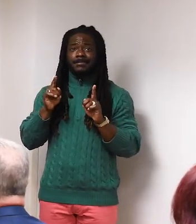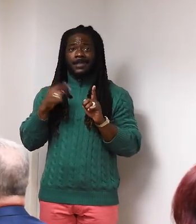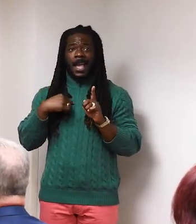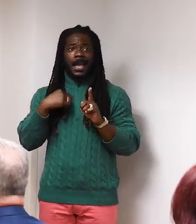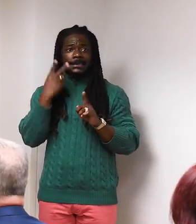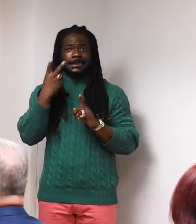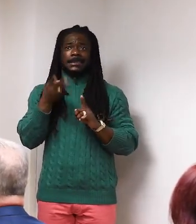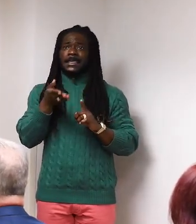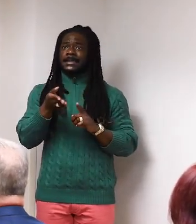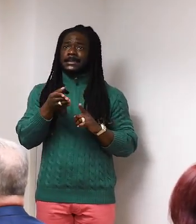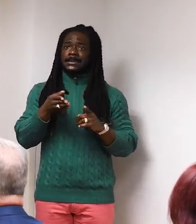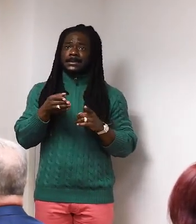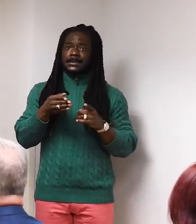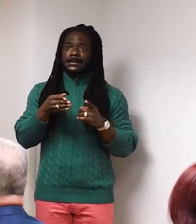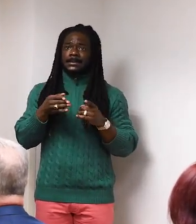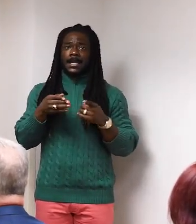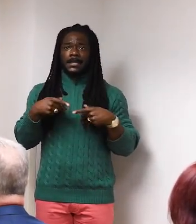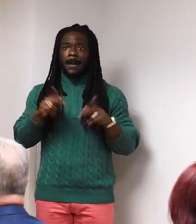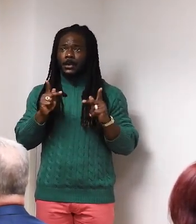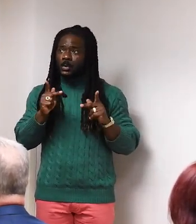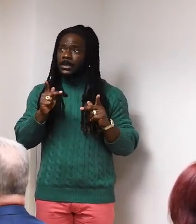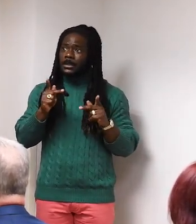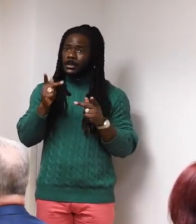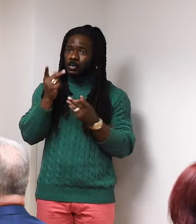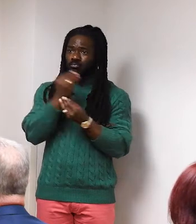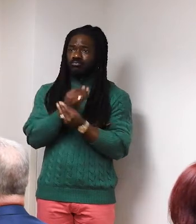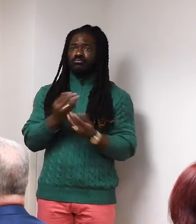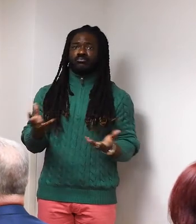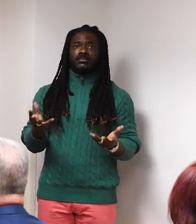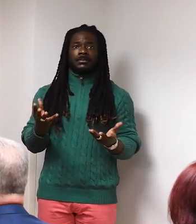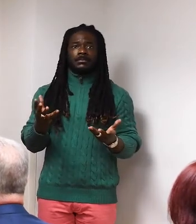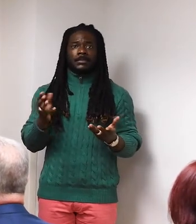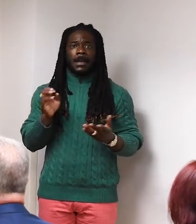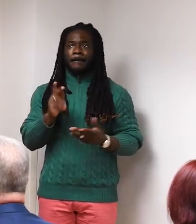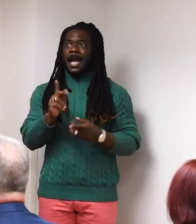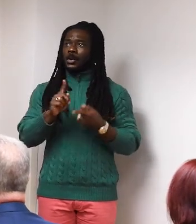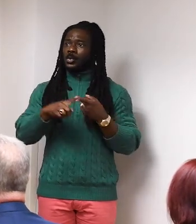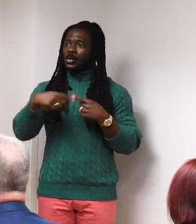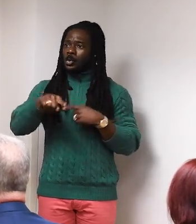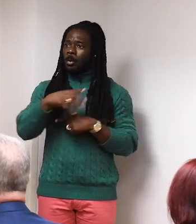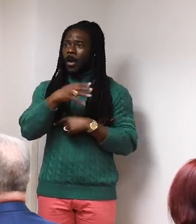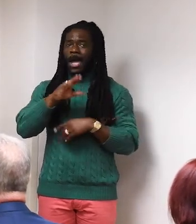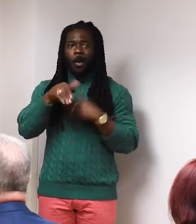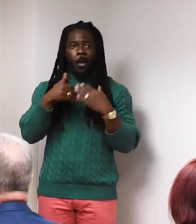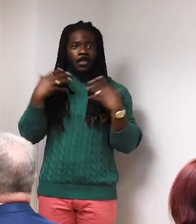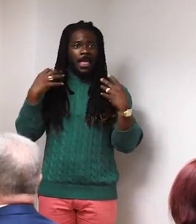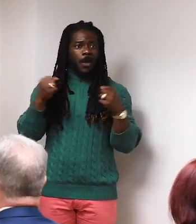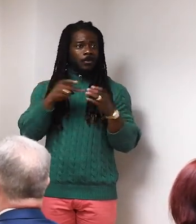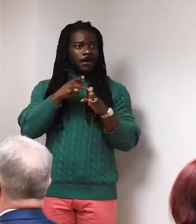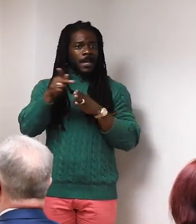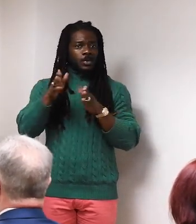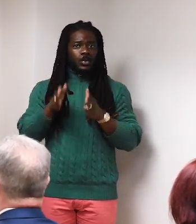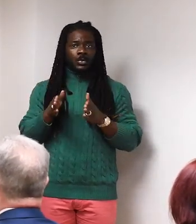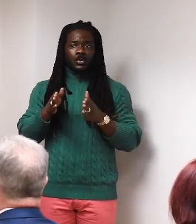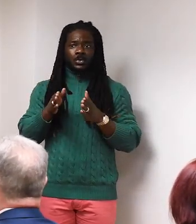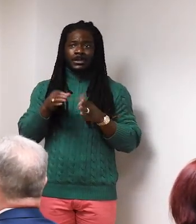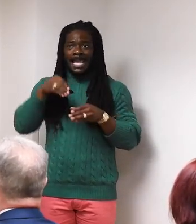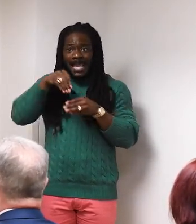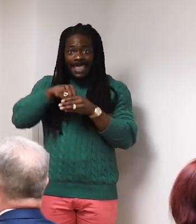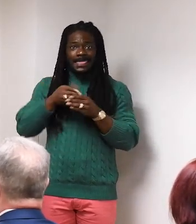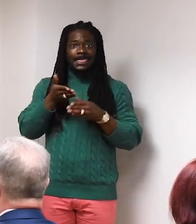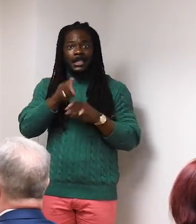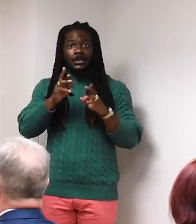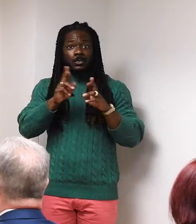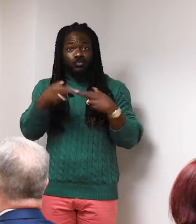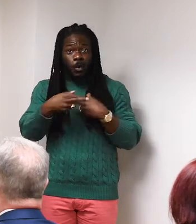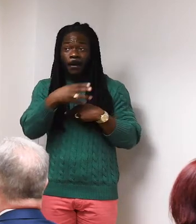opportunity to say right back at you and to all the health professionals in this room and across the country